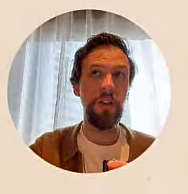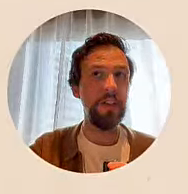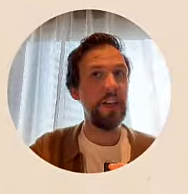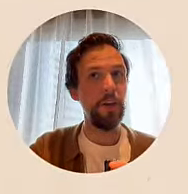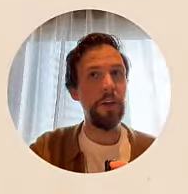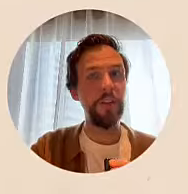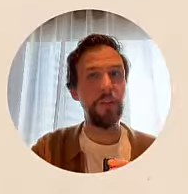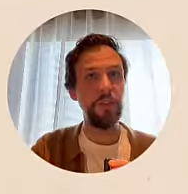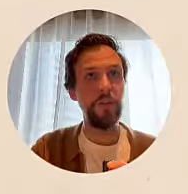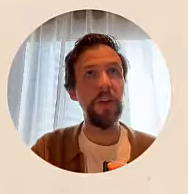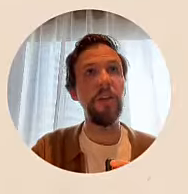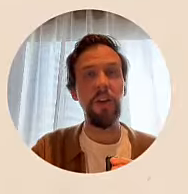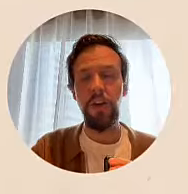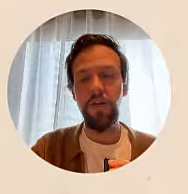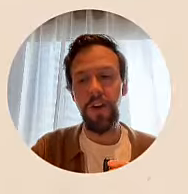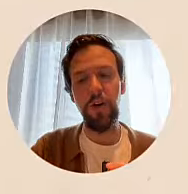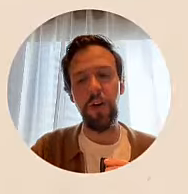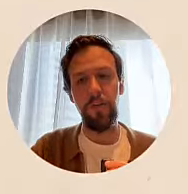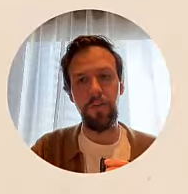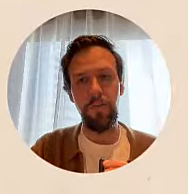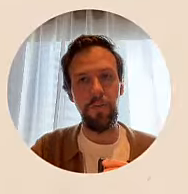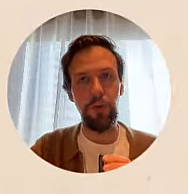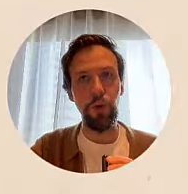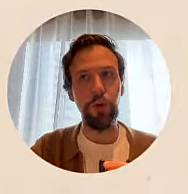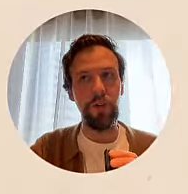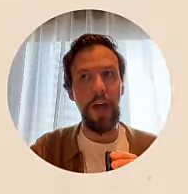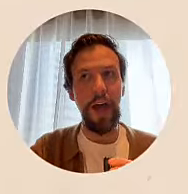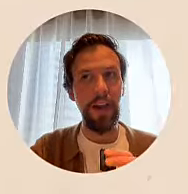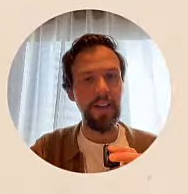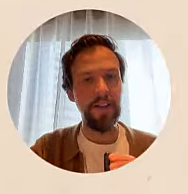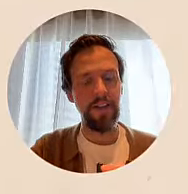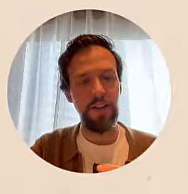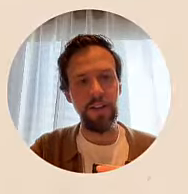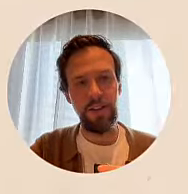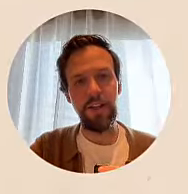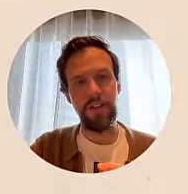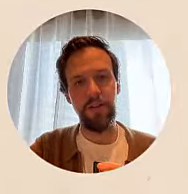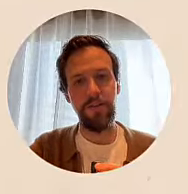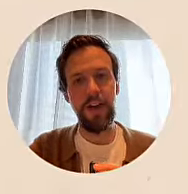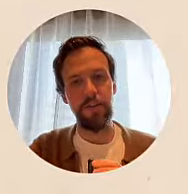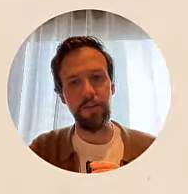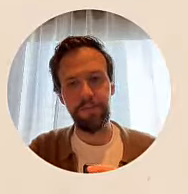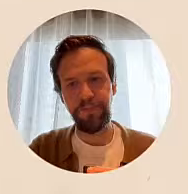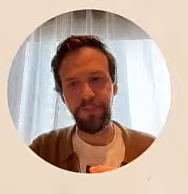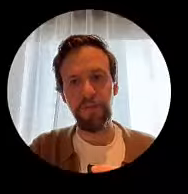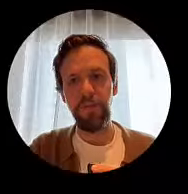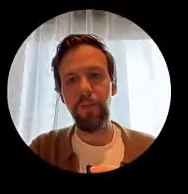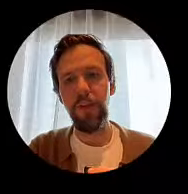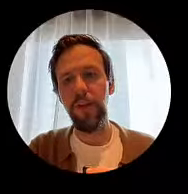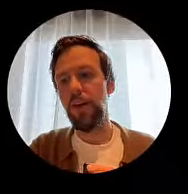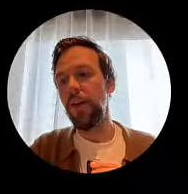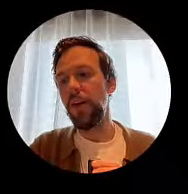of Fauna this educational spin, very good highlights this fact.